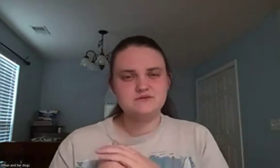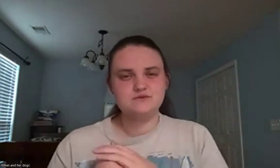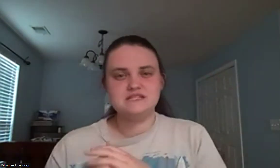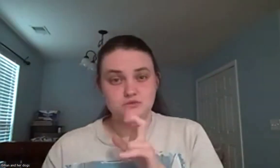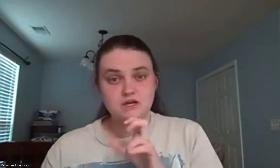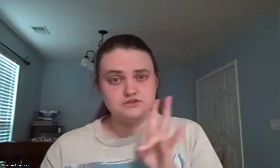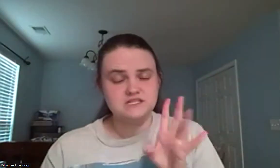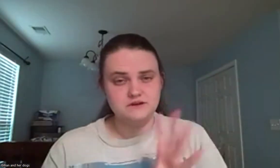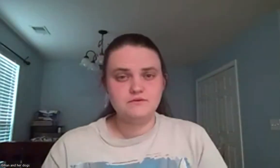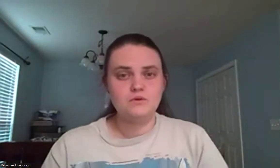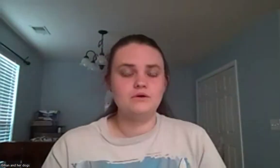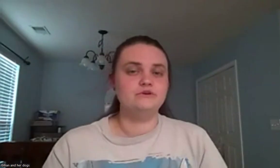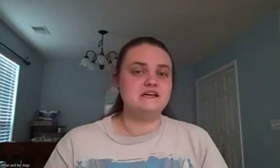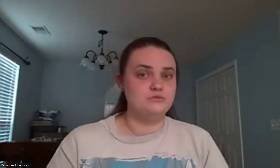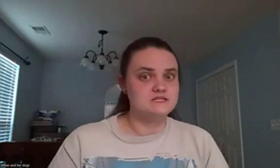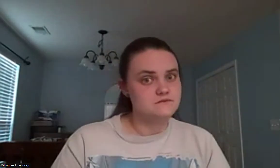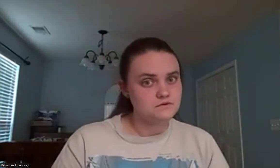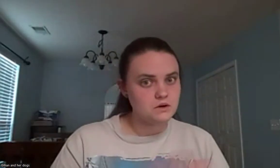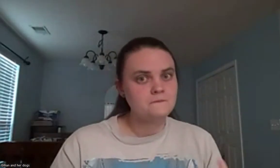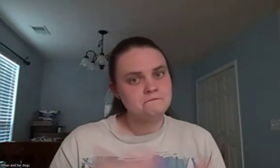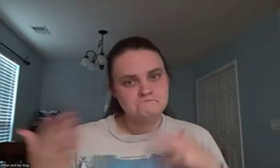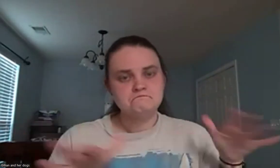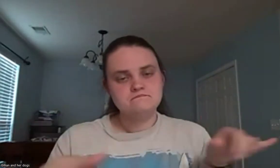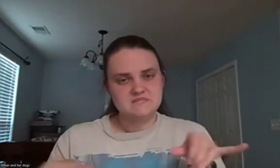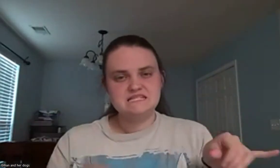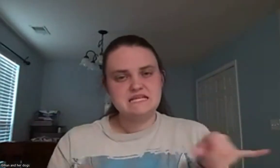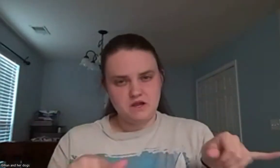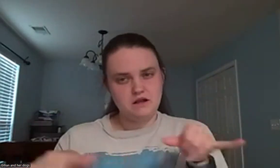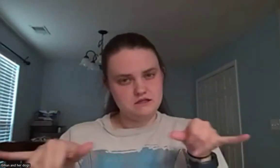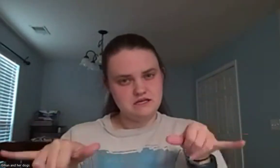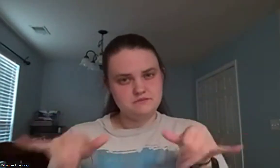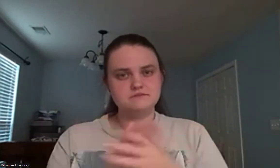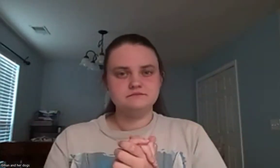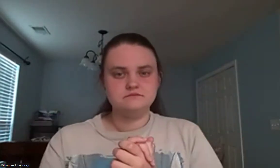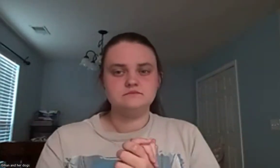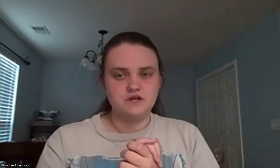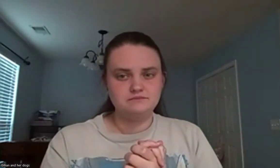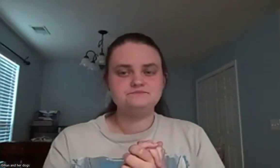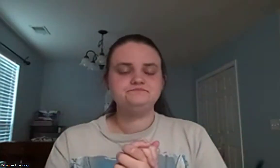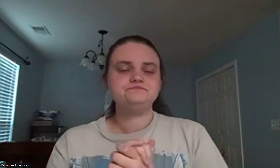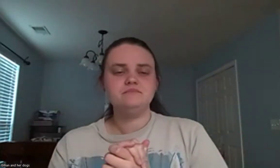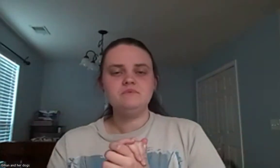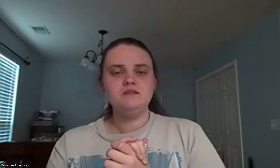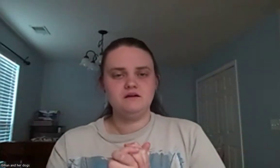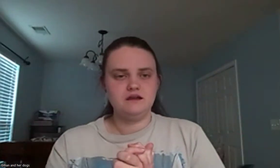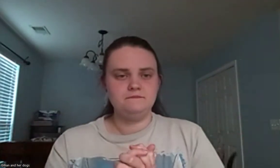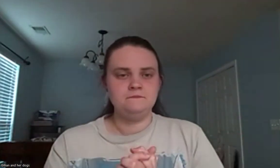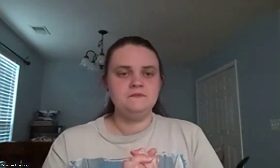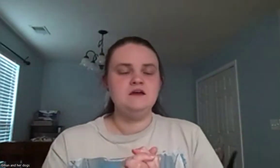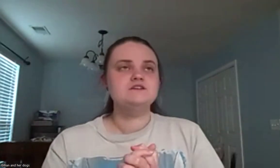will say 374 or we'll say 374. Same kind of concept. Okay. All right. So